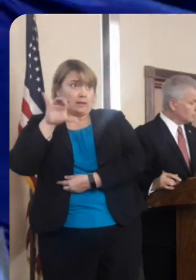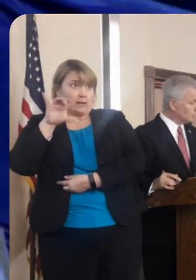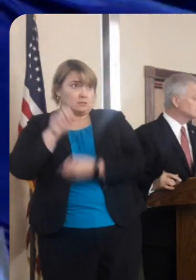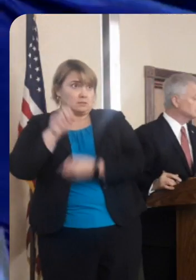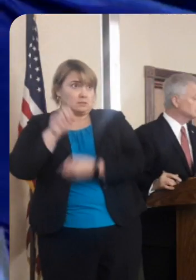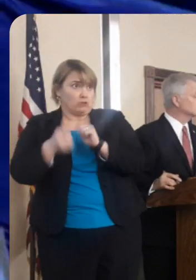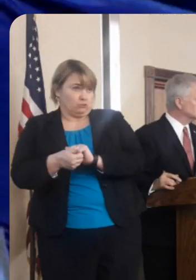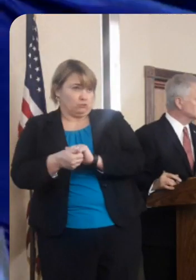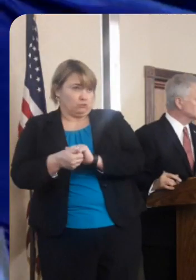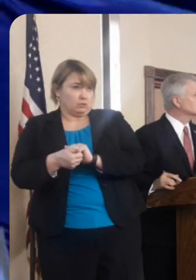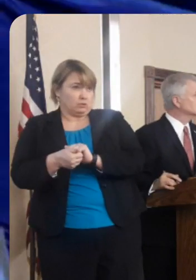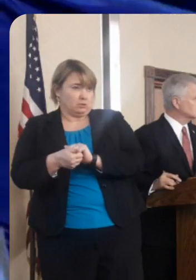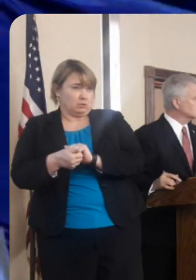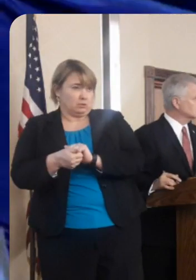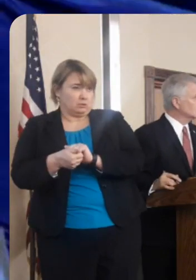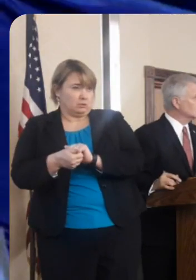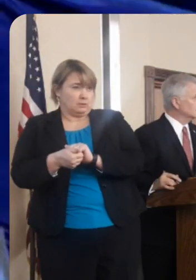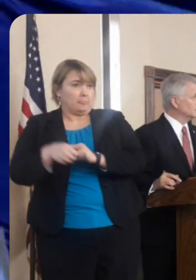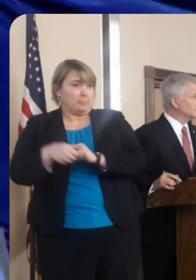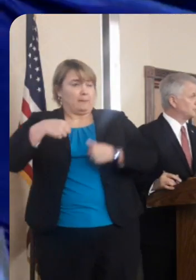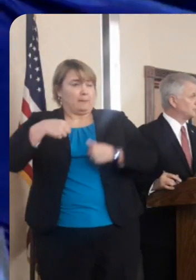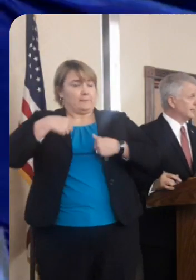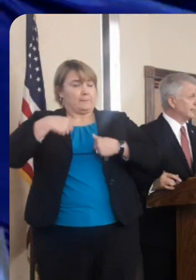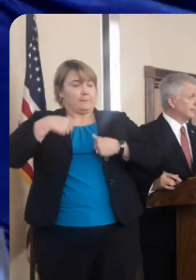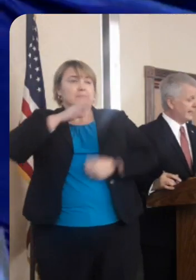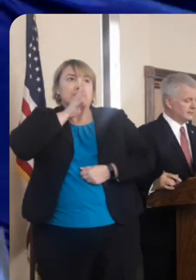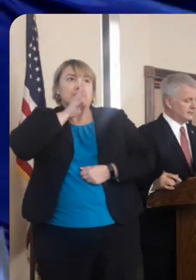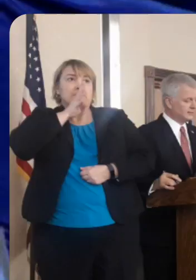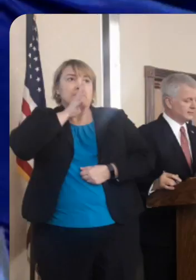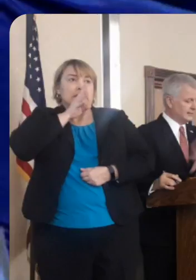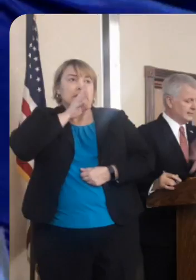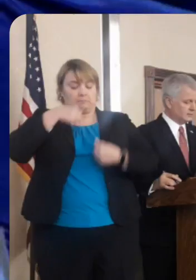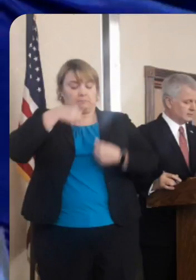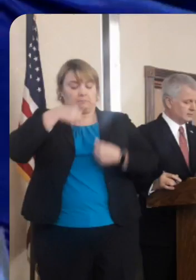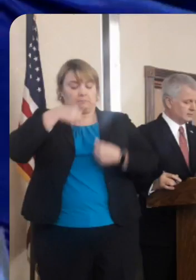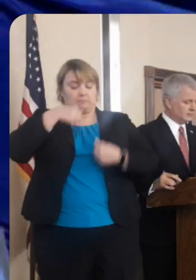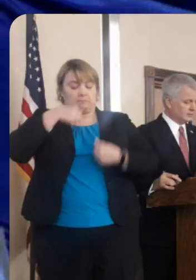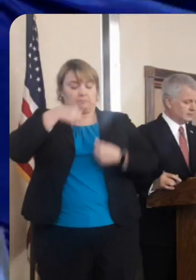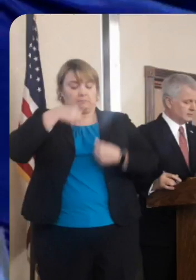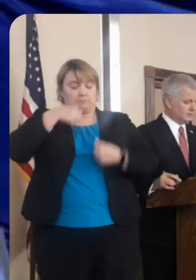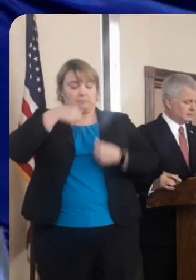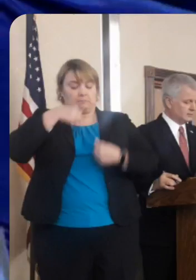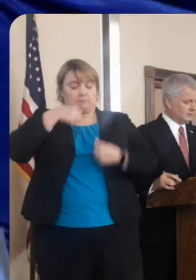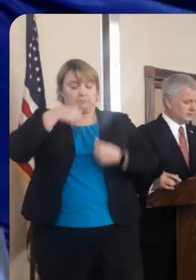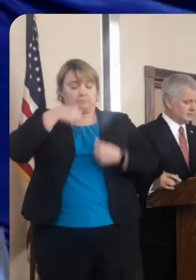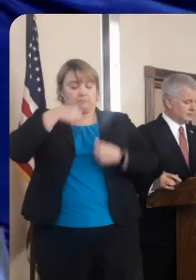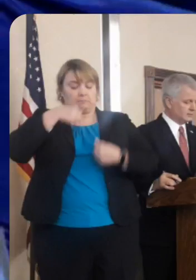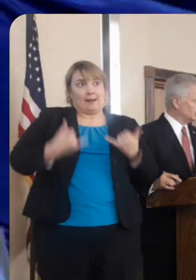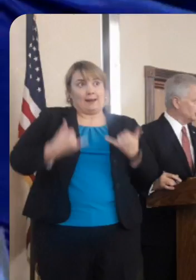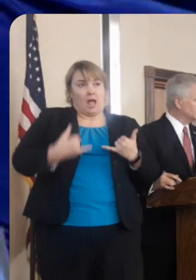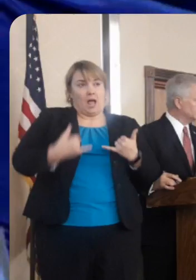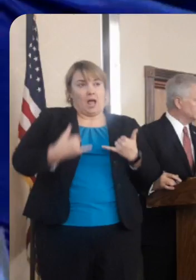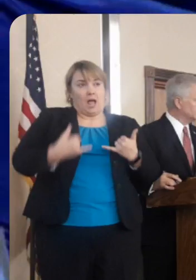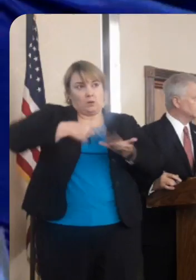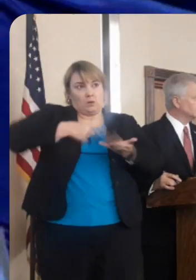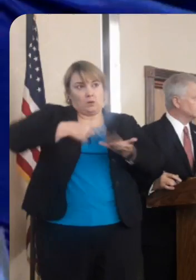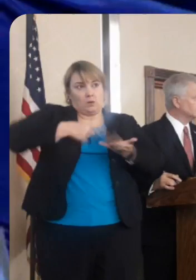Okay. So I'm speaking against. So you're speaking against this. I'm speaking against what was noticed to the body.